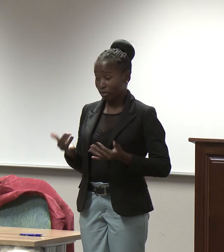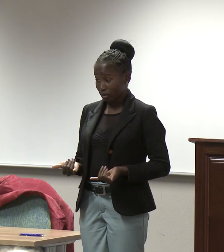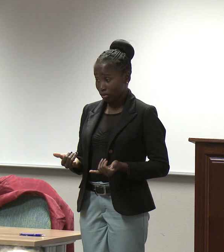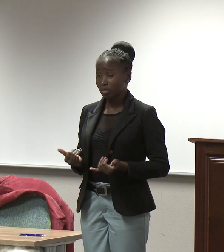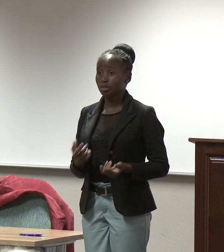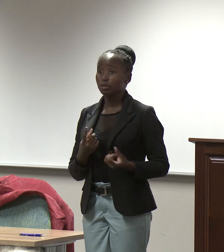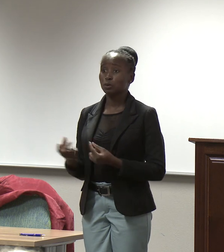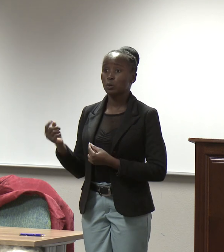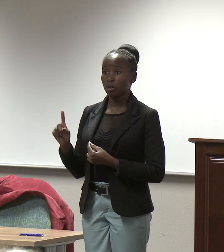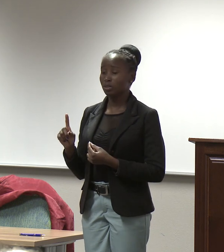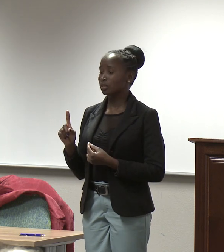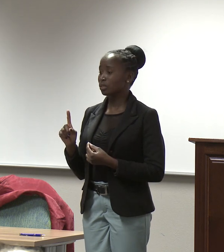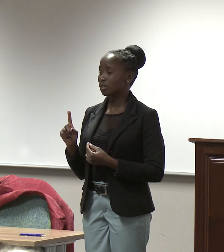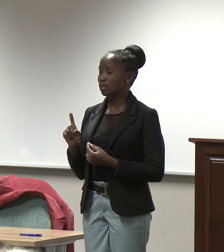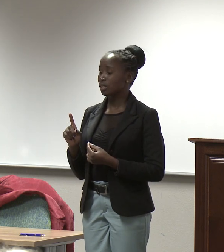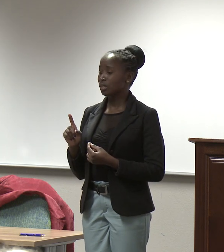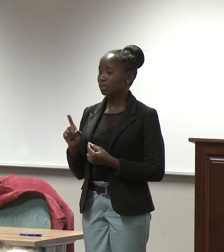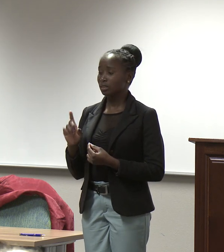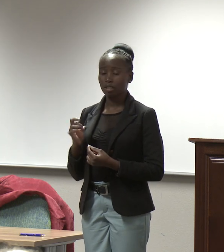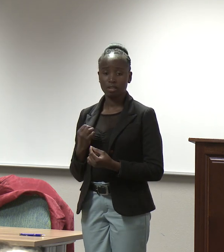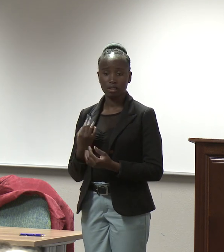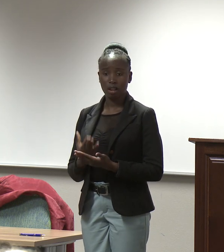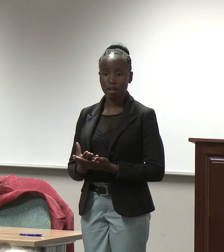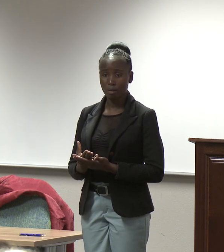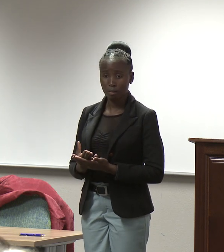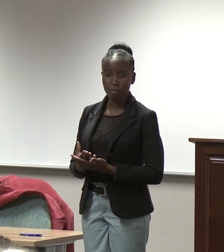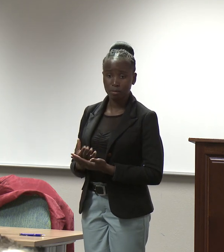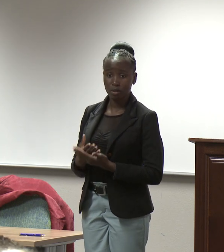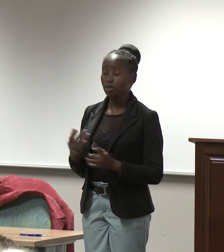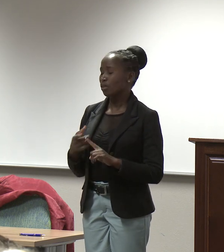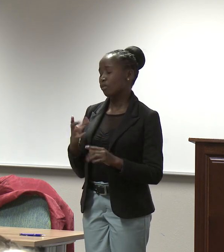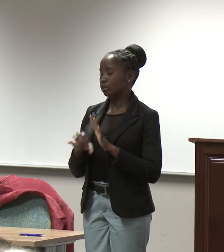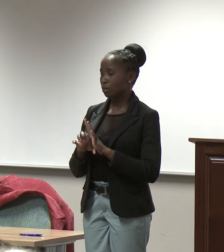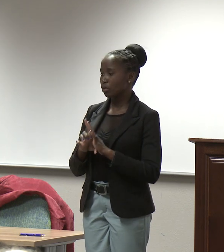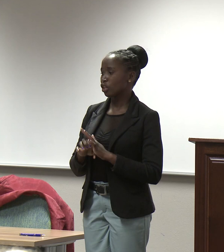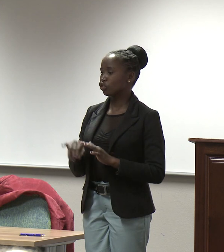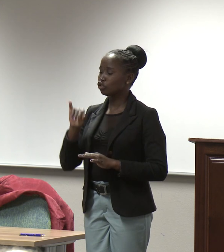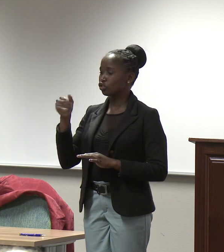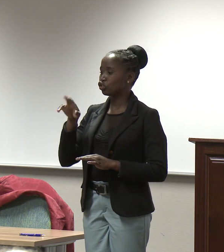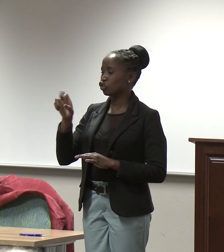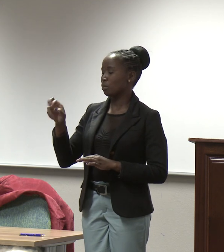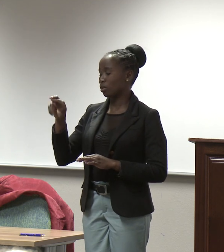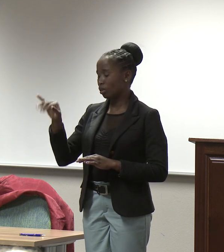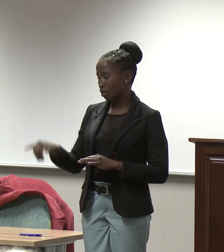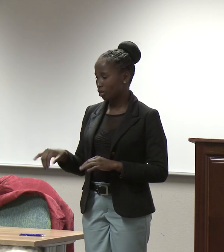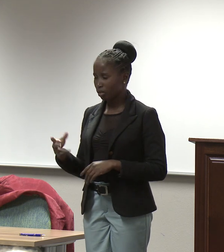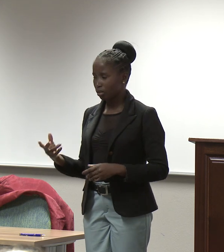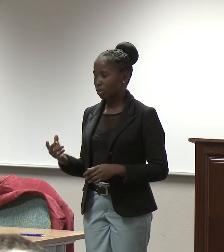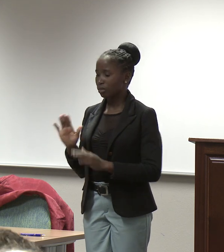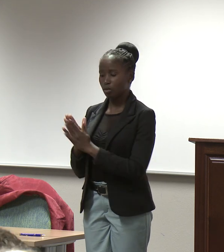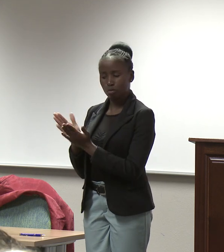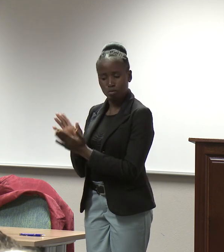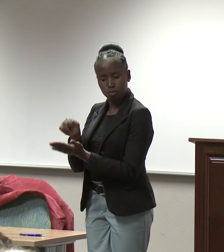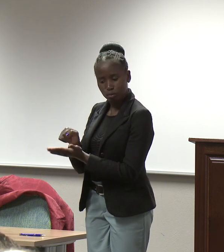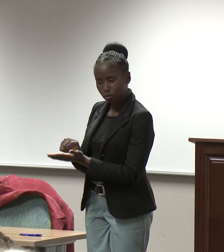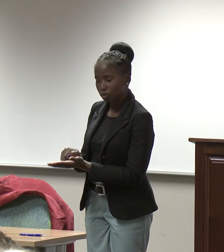really acclaimed, Peter Sloterdijk, for instance, in Germany, because they are cynical. I mean, they write books about